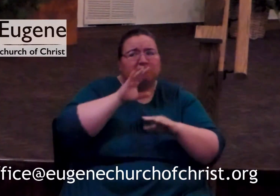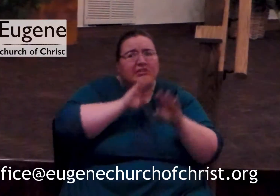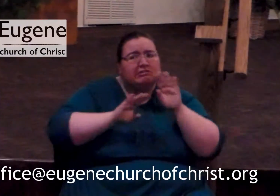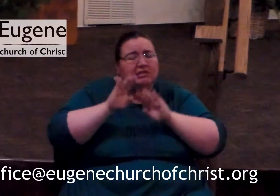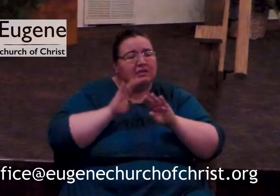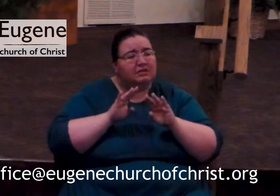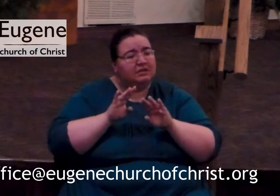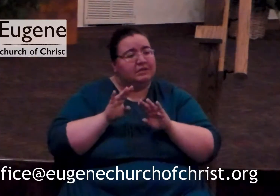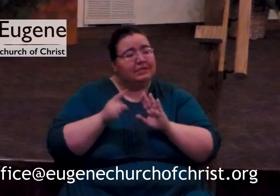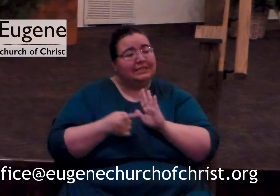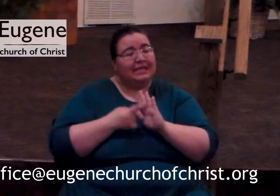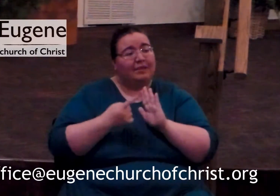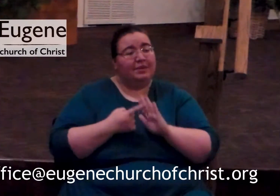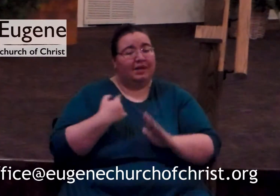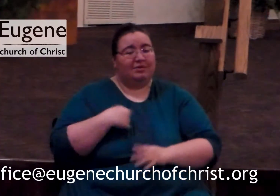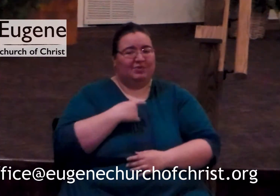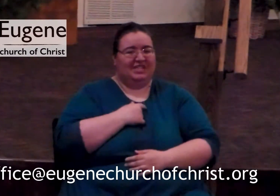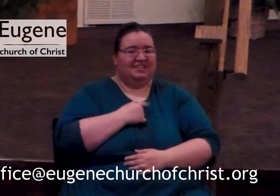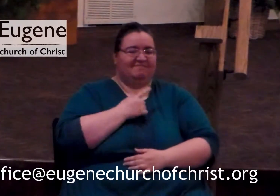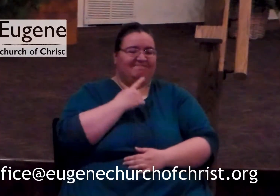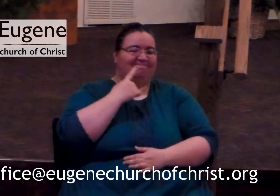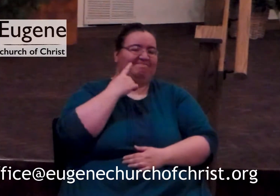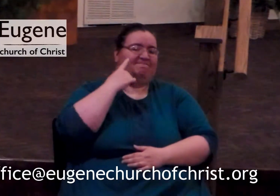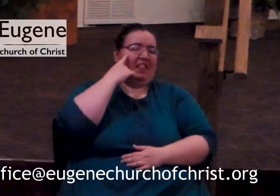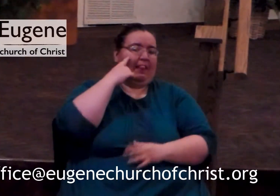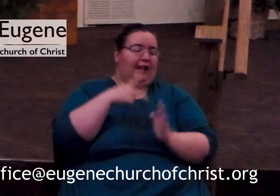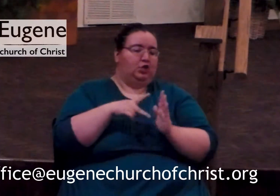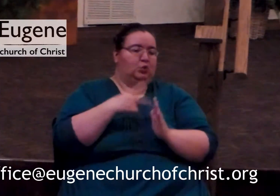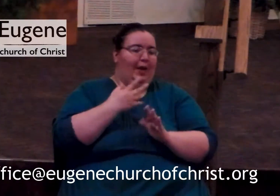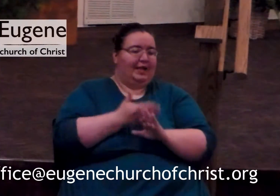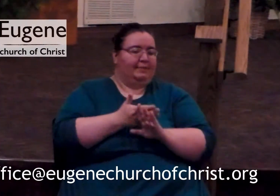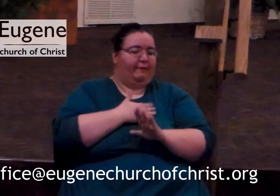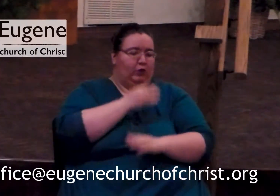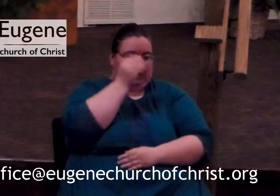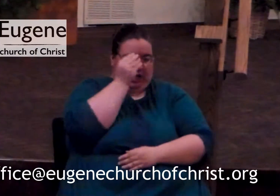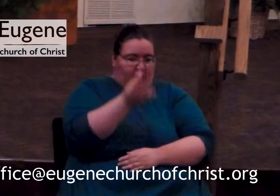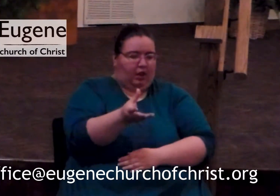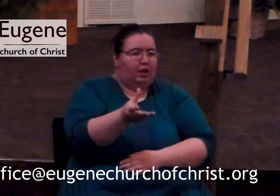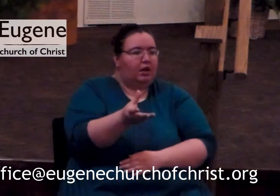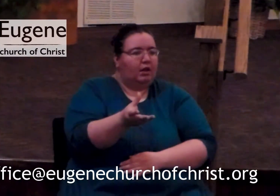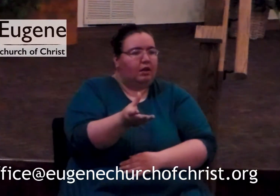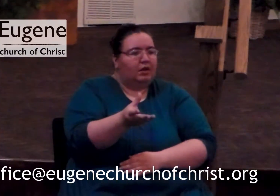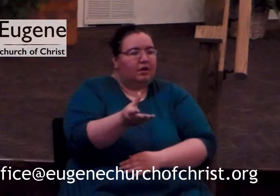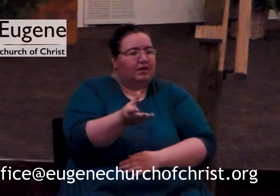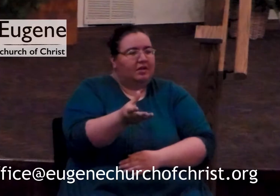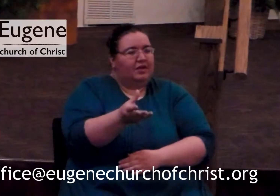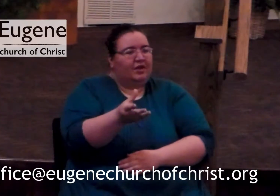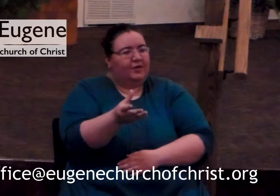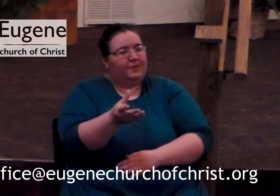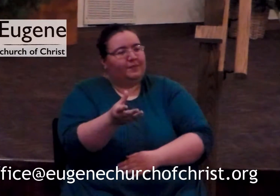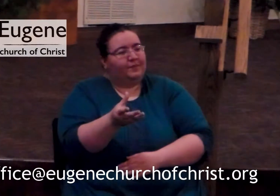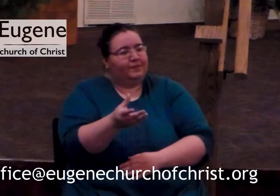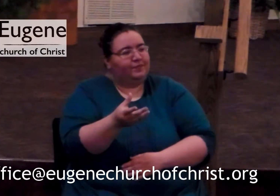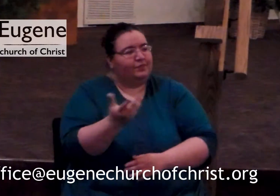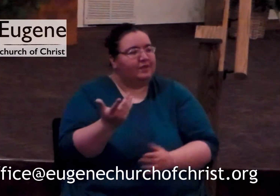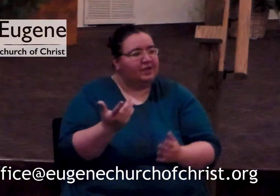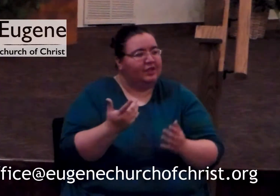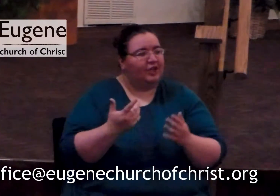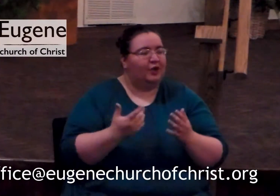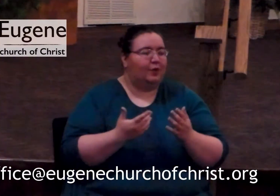seed. Because it's hard when you have got somebody that you think, I have helped them to find their way to Christ, and then they're